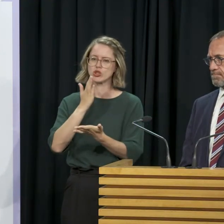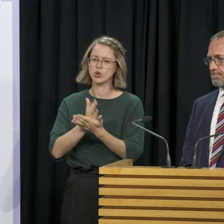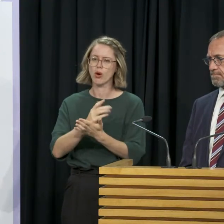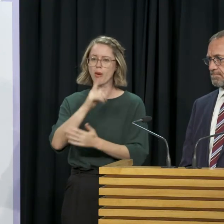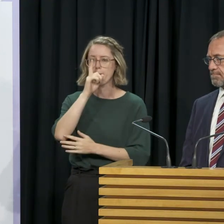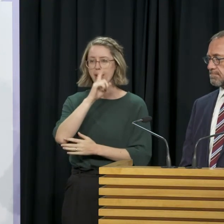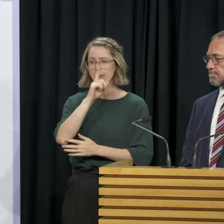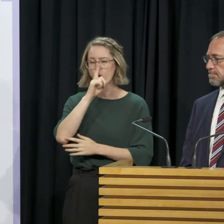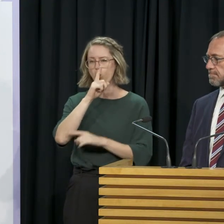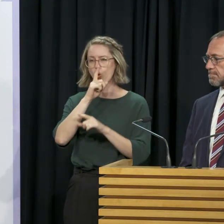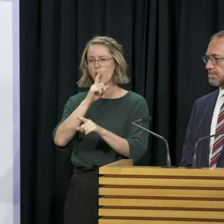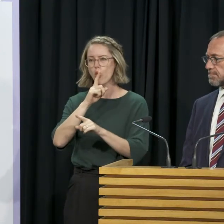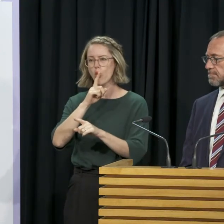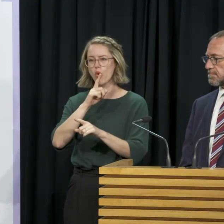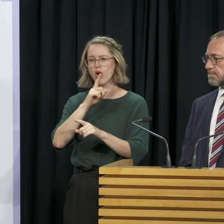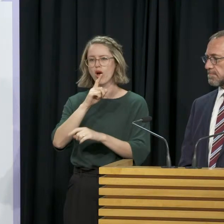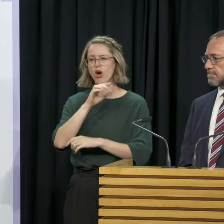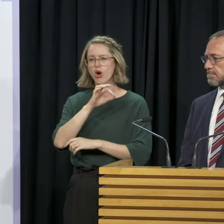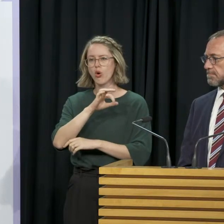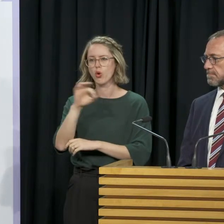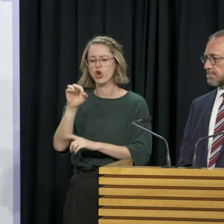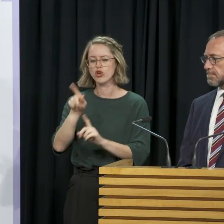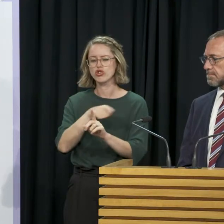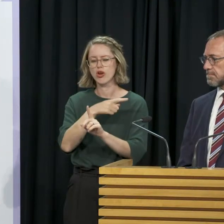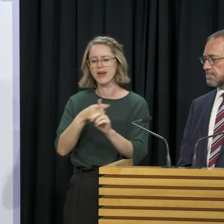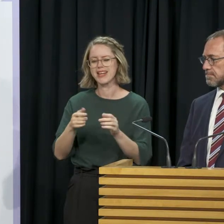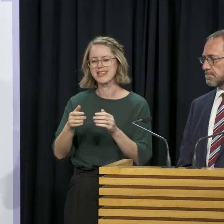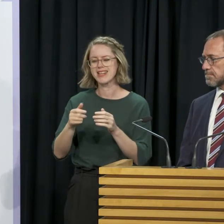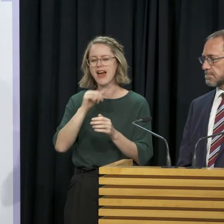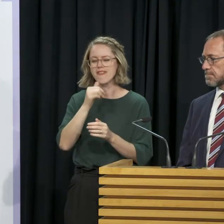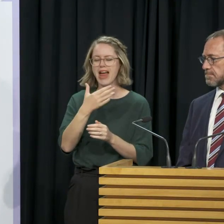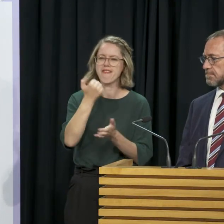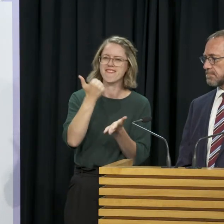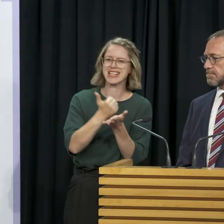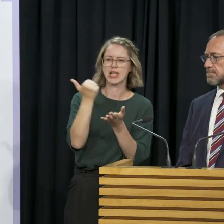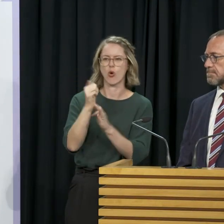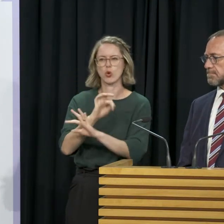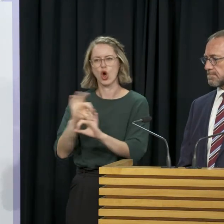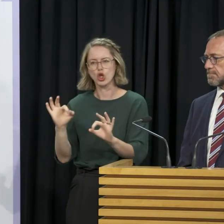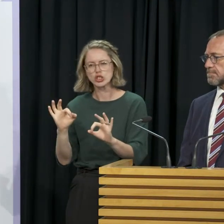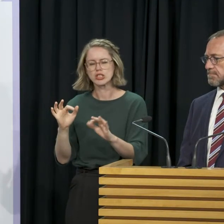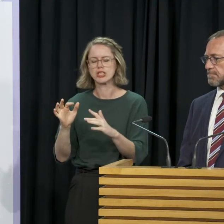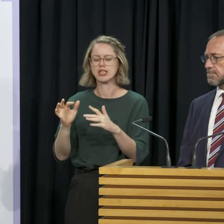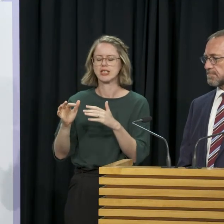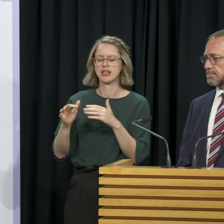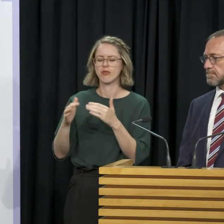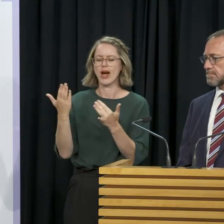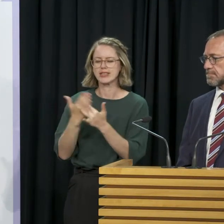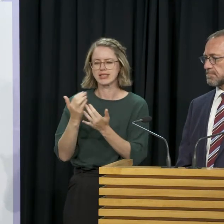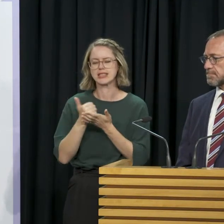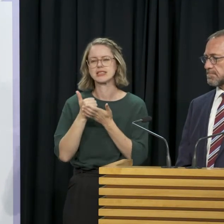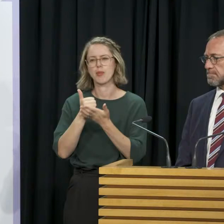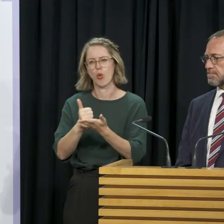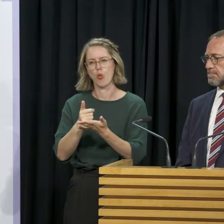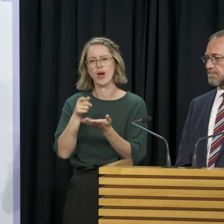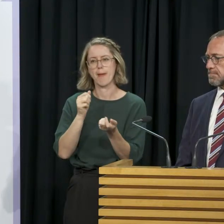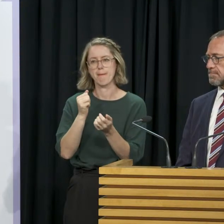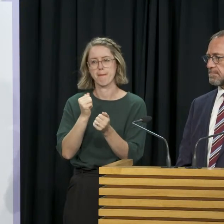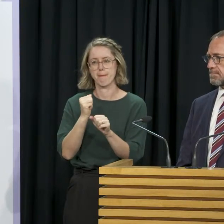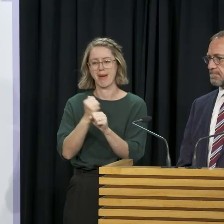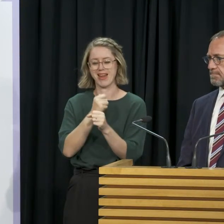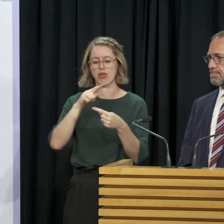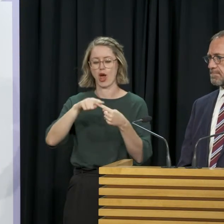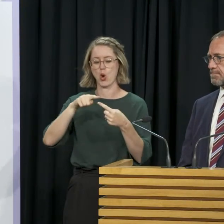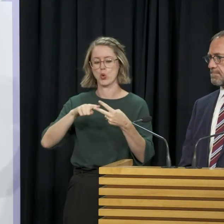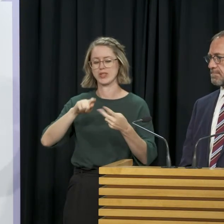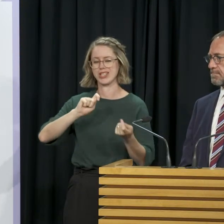people were not discriminated based on their visa status for accessing support through our welfare system. So we made that change in the hope that we